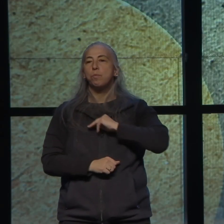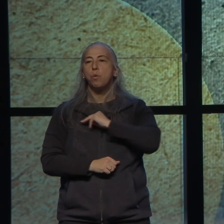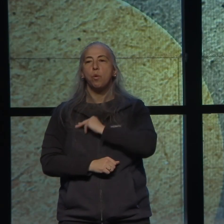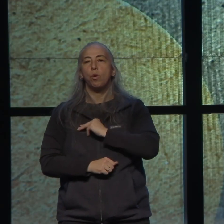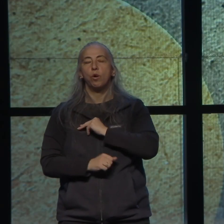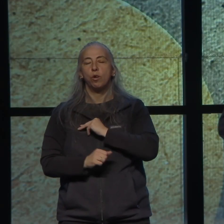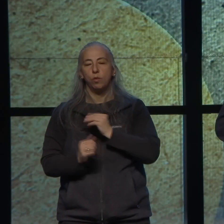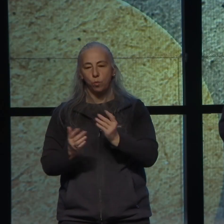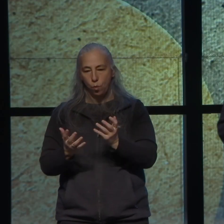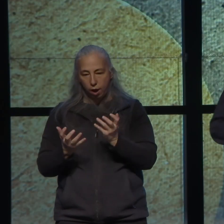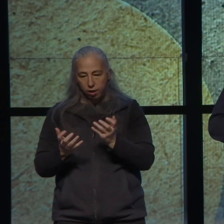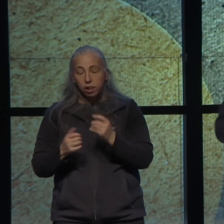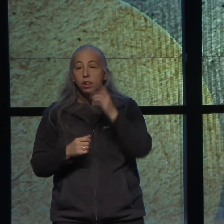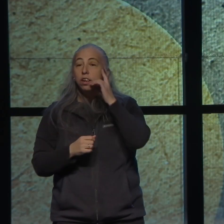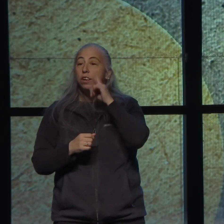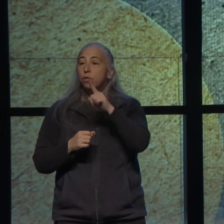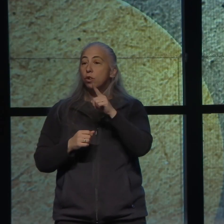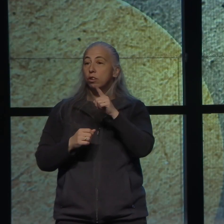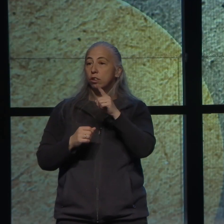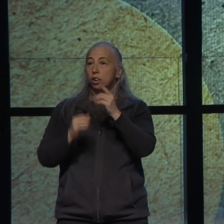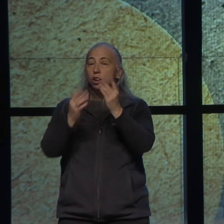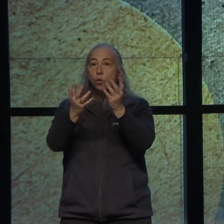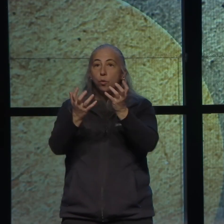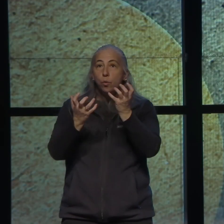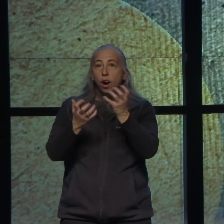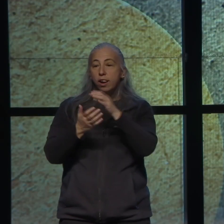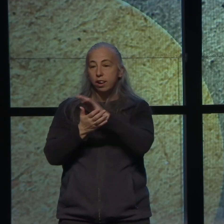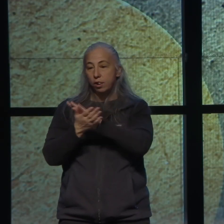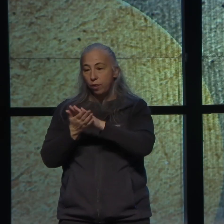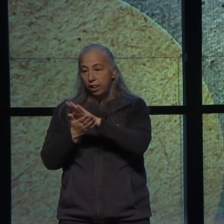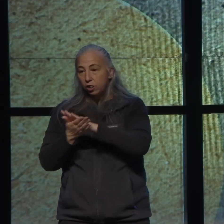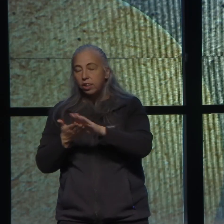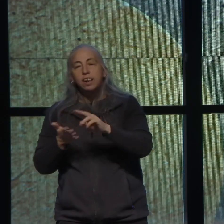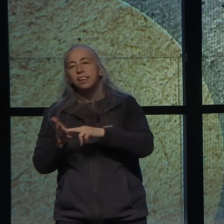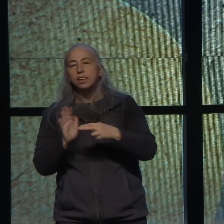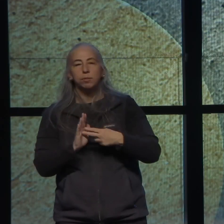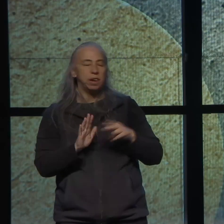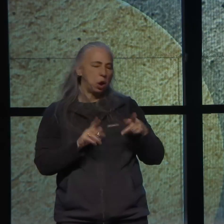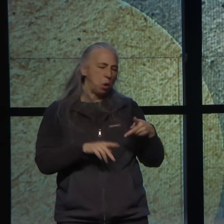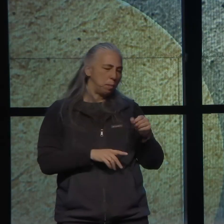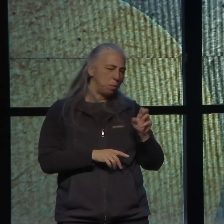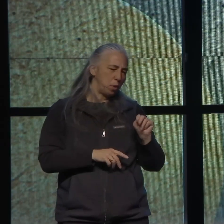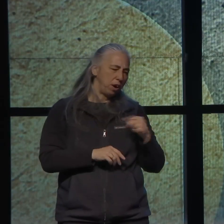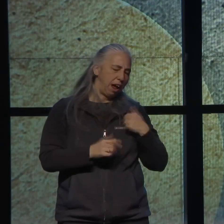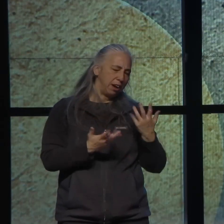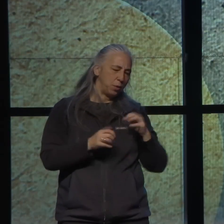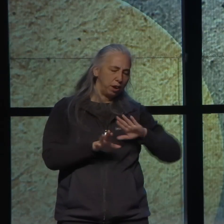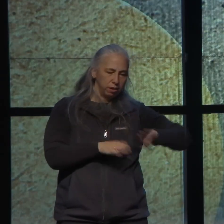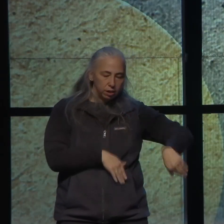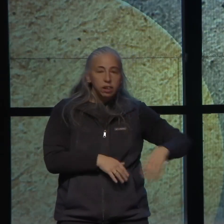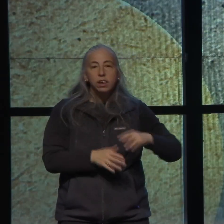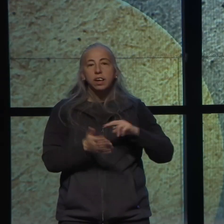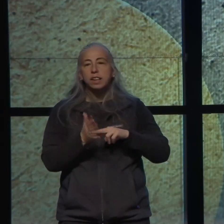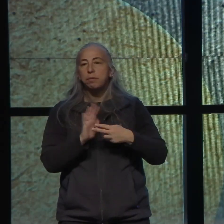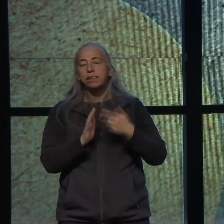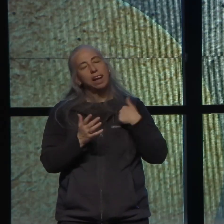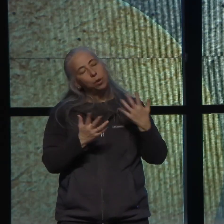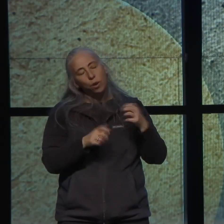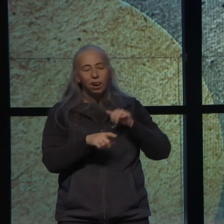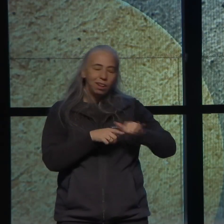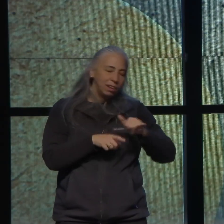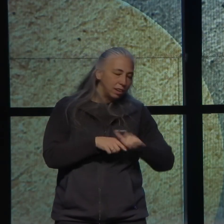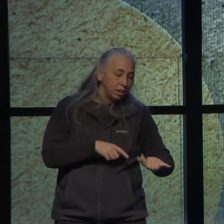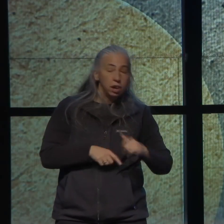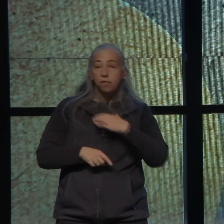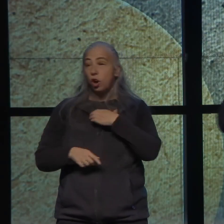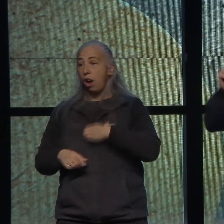endeavor. To hunger and thirst for righteousness is not to say, I don't want to look at porn anymore. To hunger and thirst for righteousness is not to say, I don't want to cuss anymore. To hunger